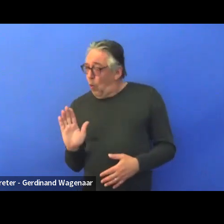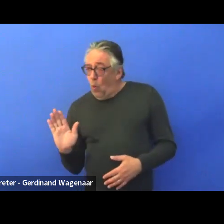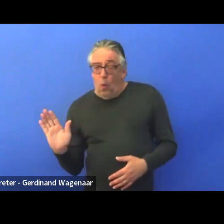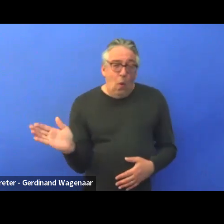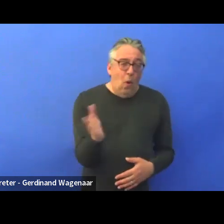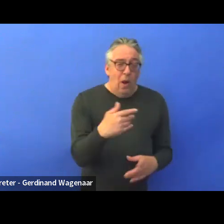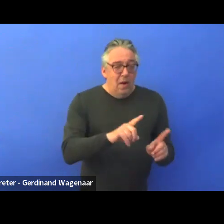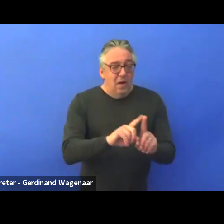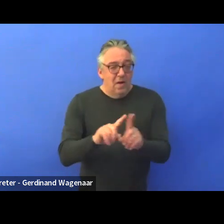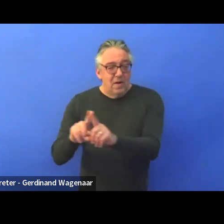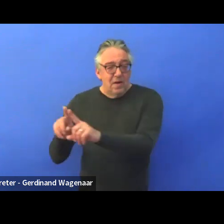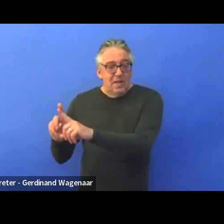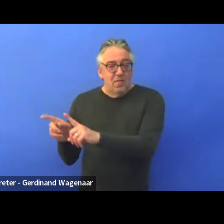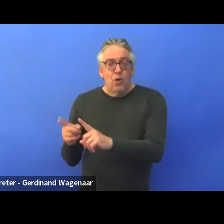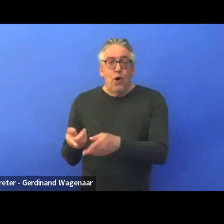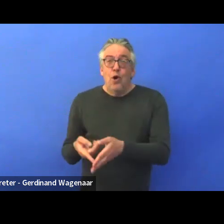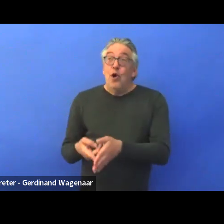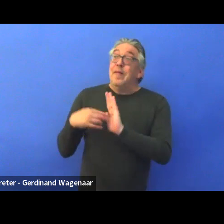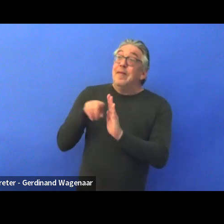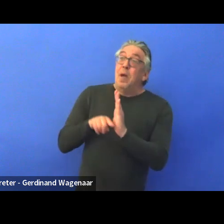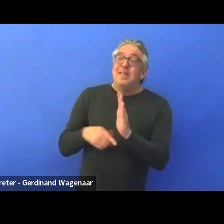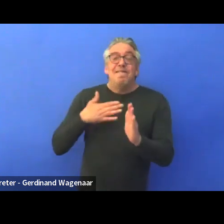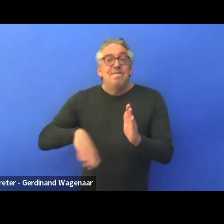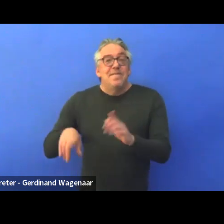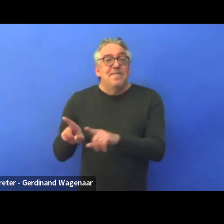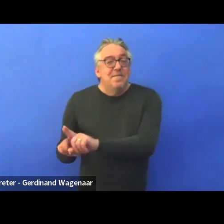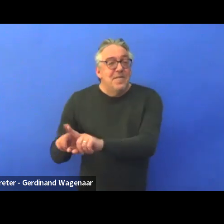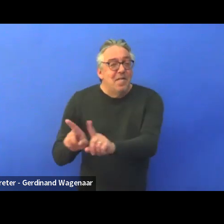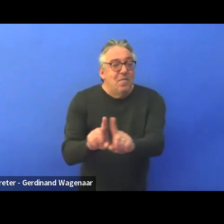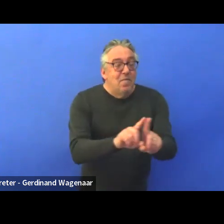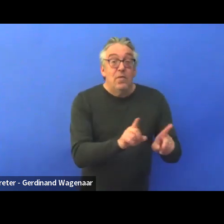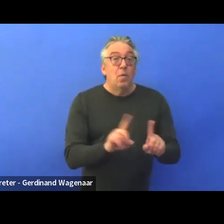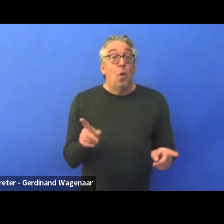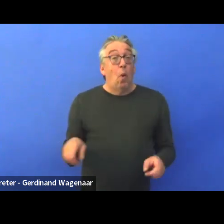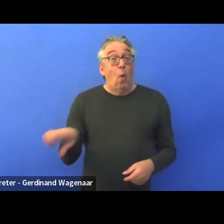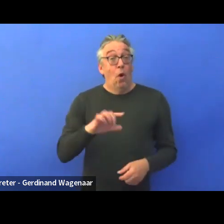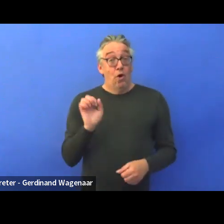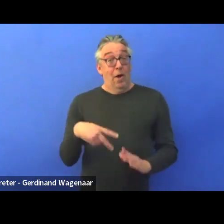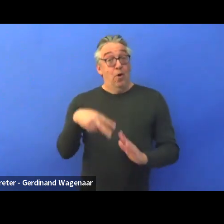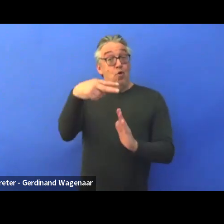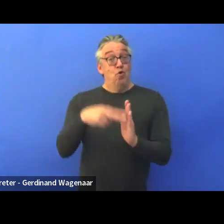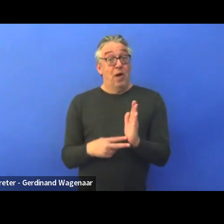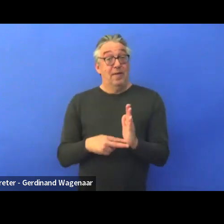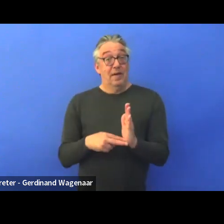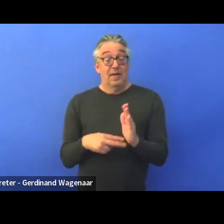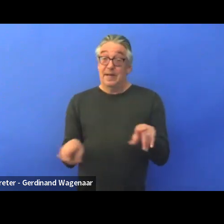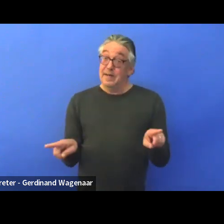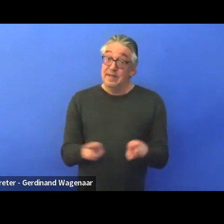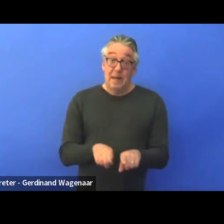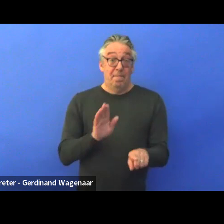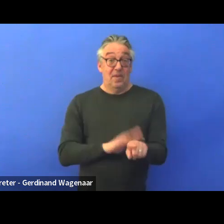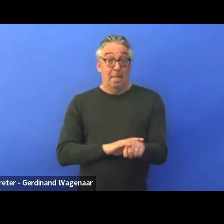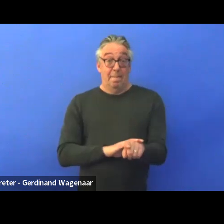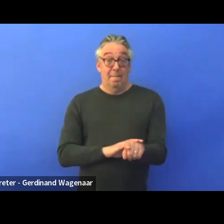these different requirements are all able to read the same publication in the same